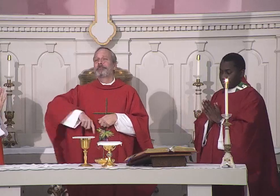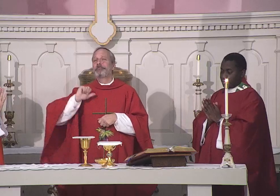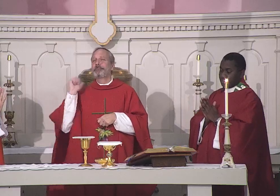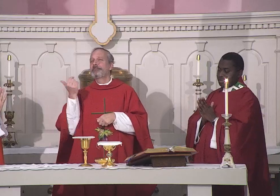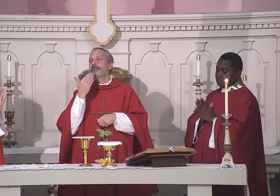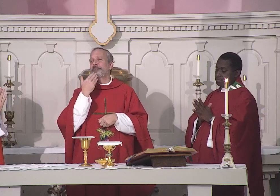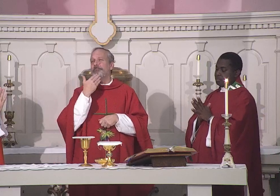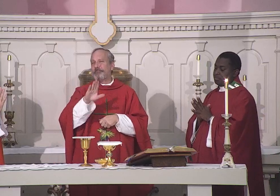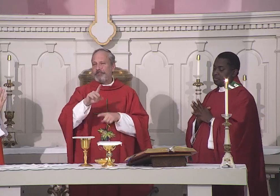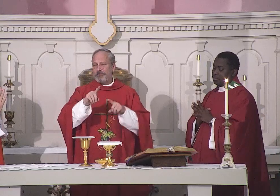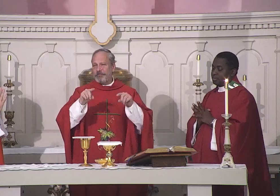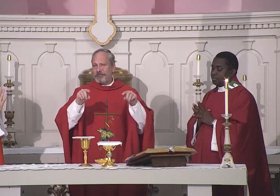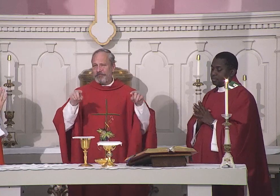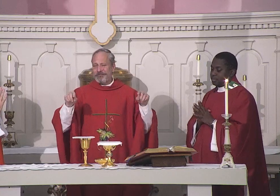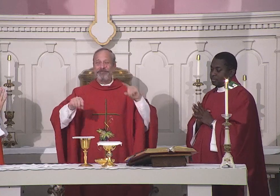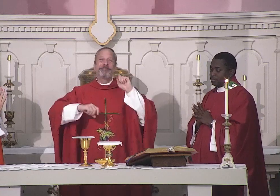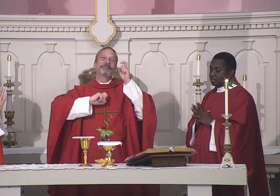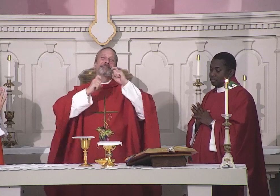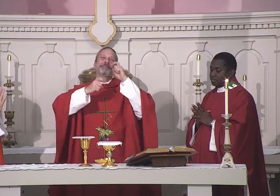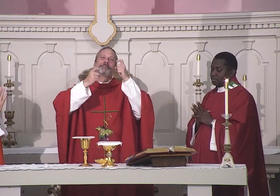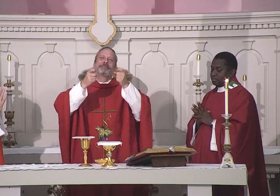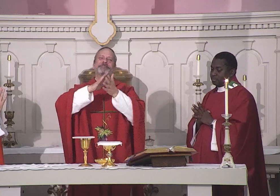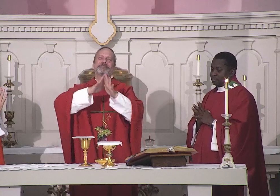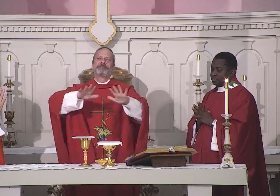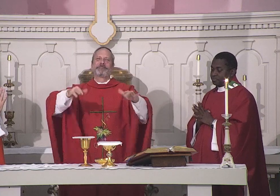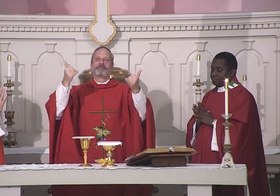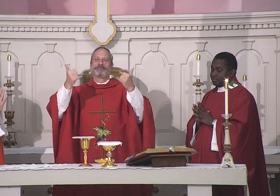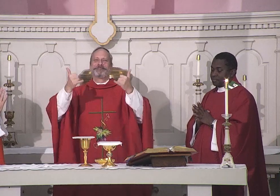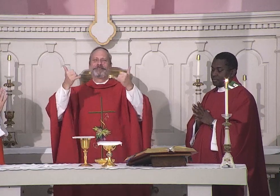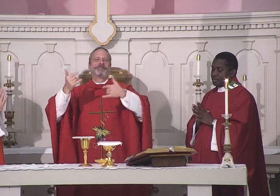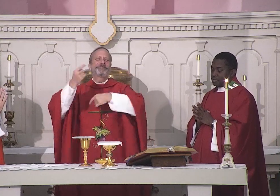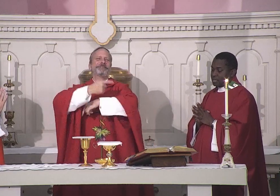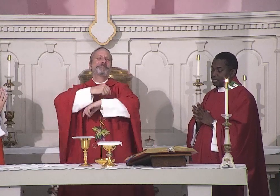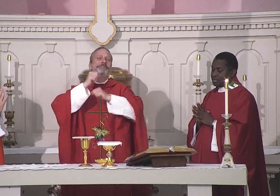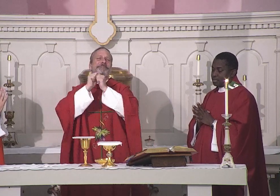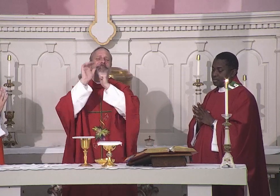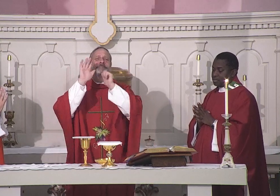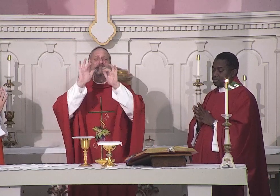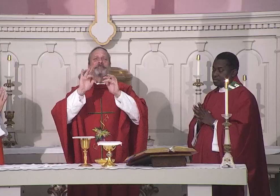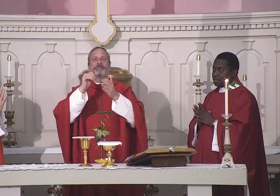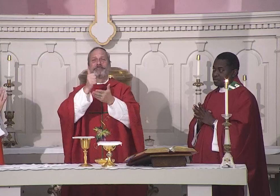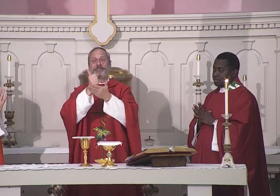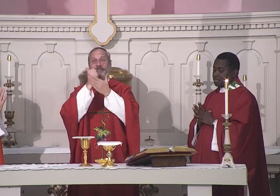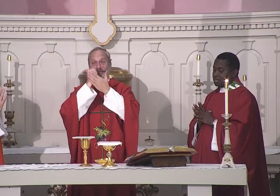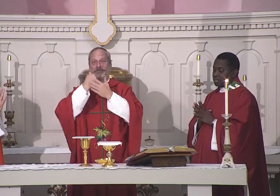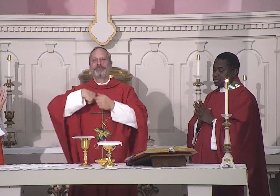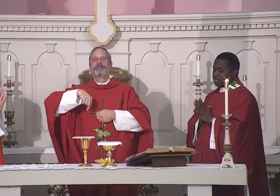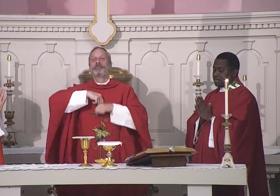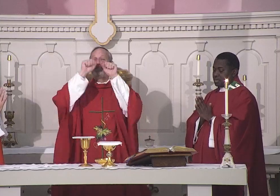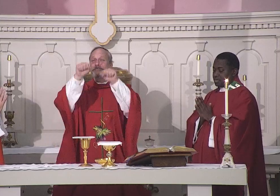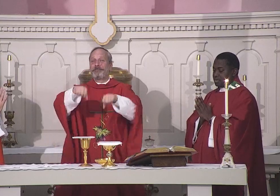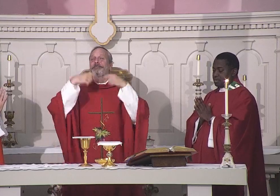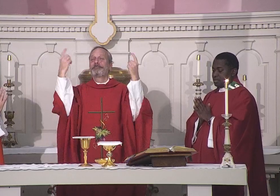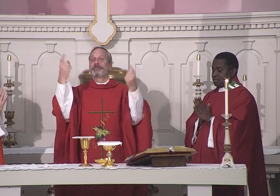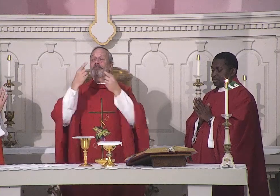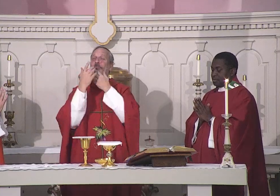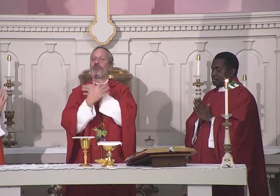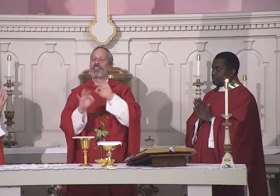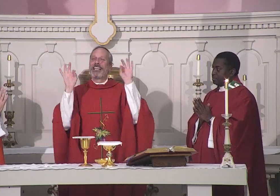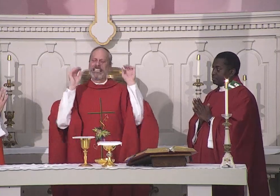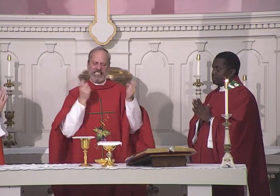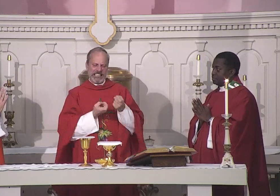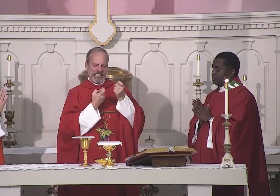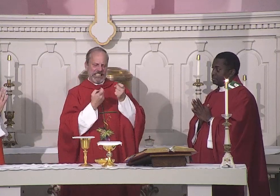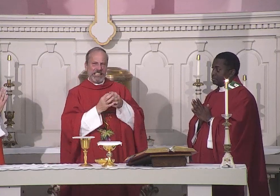Deliver us, Lord, we pray, from every evil. Graciously grant peace in our